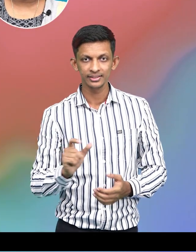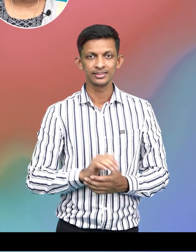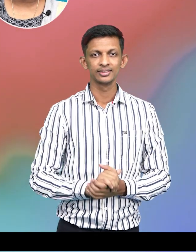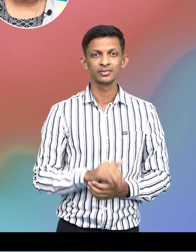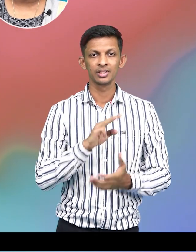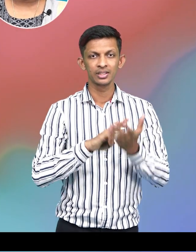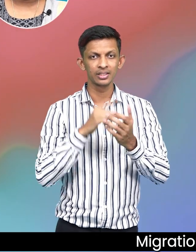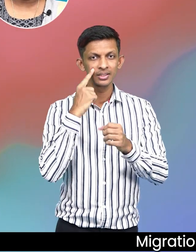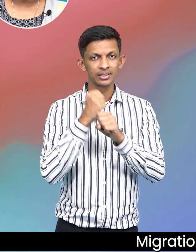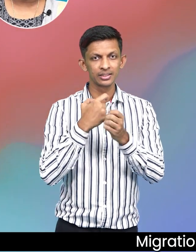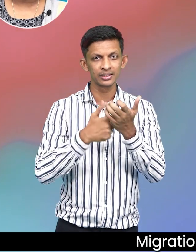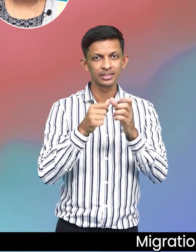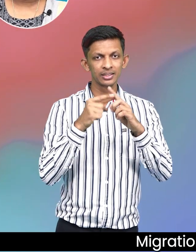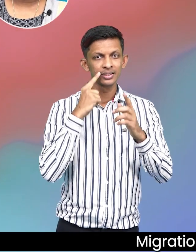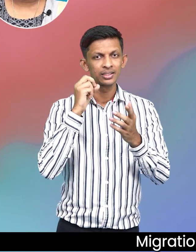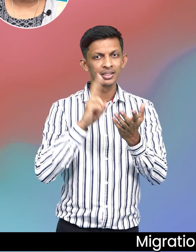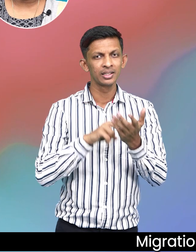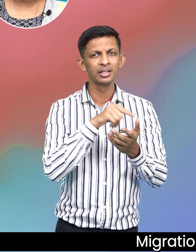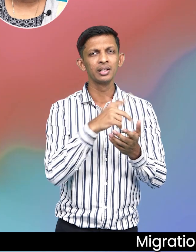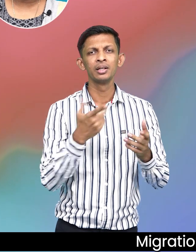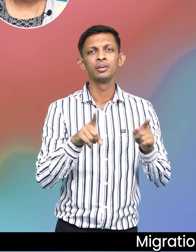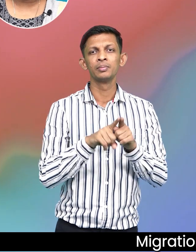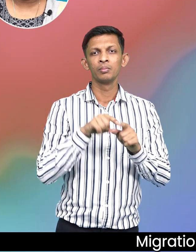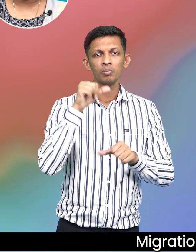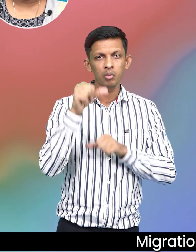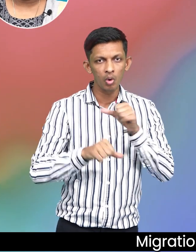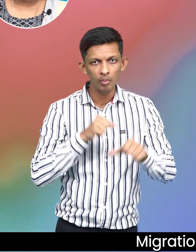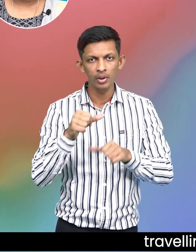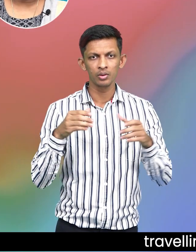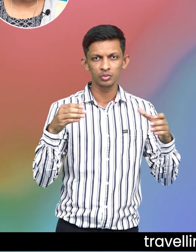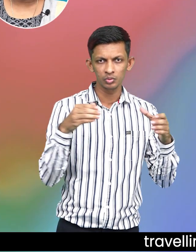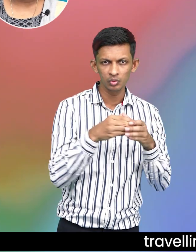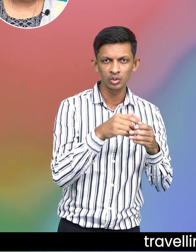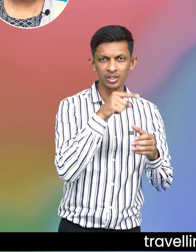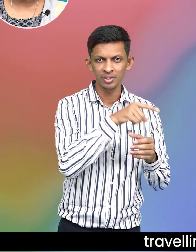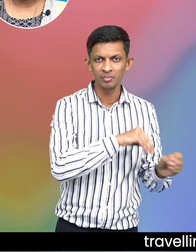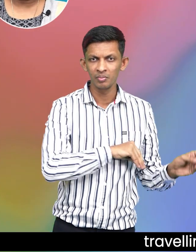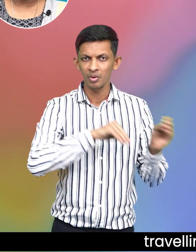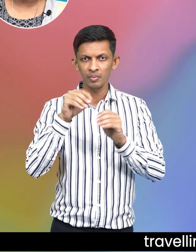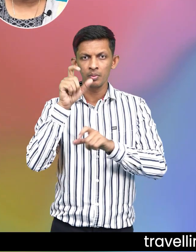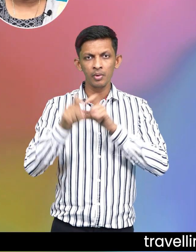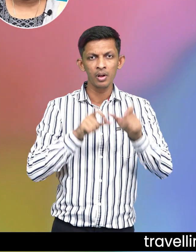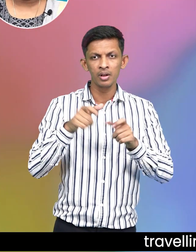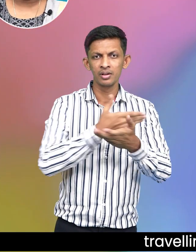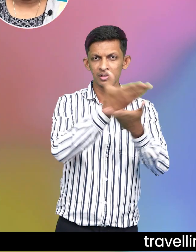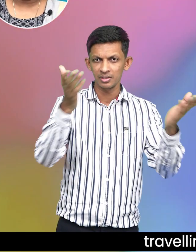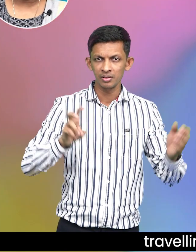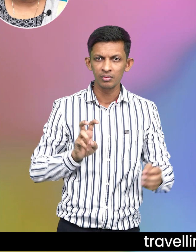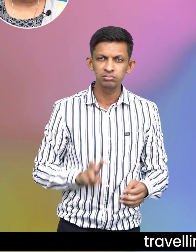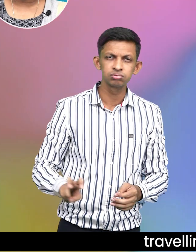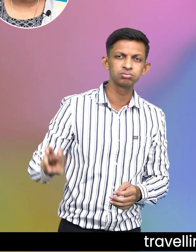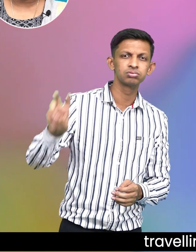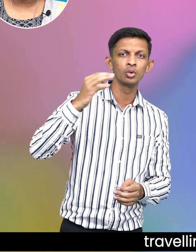Keywords. Migration. The process of people travelling to a new place to